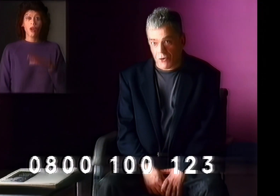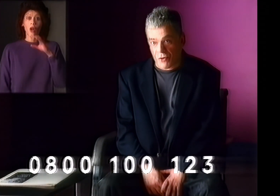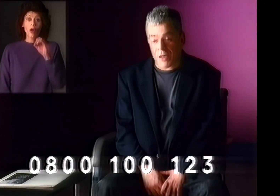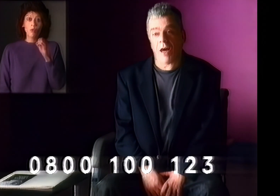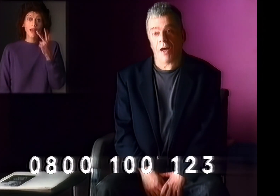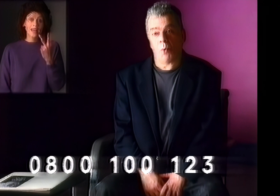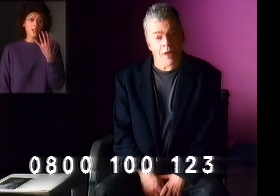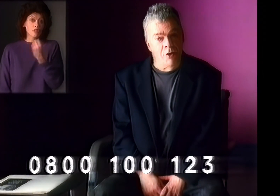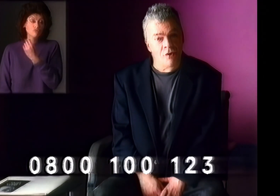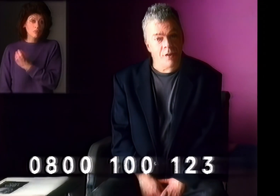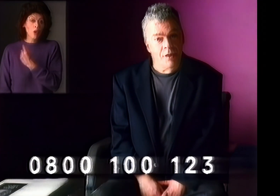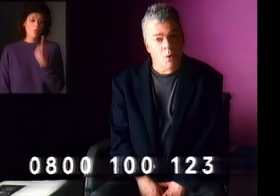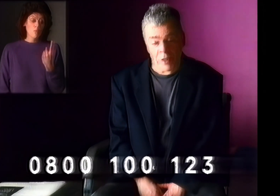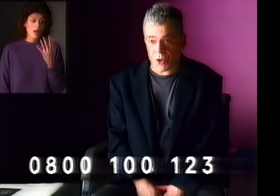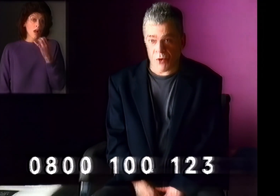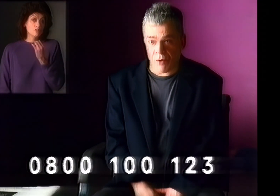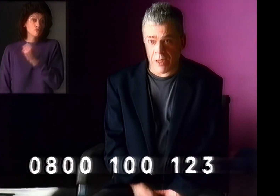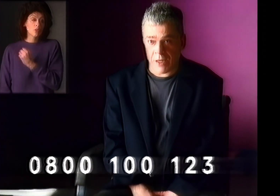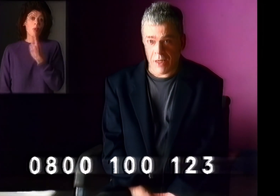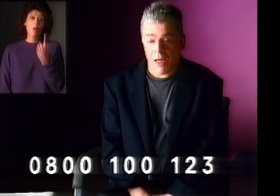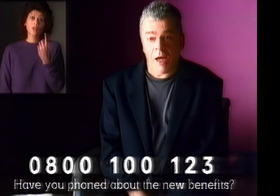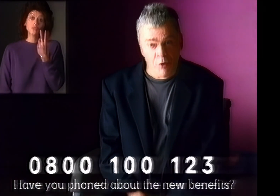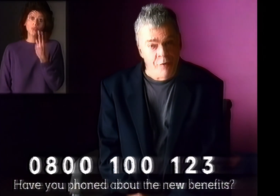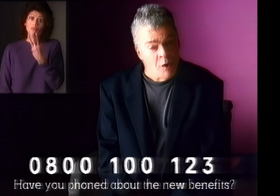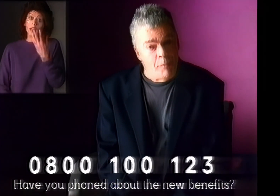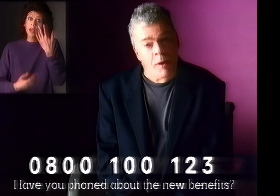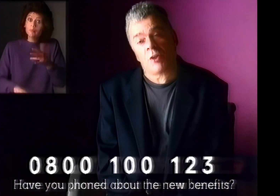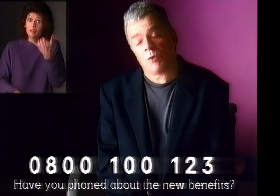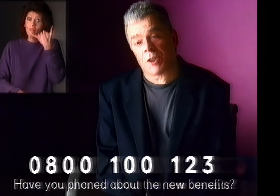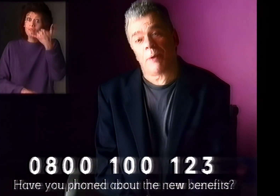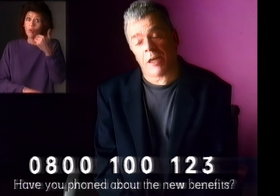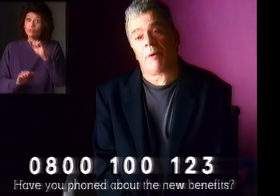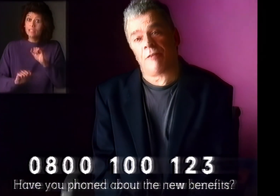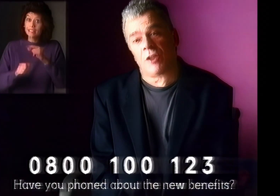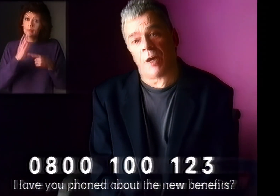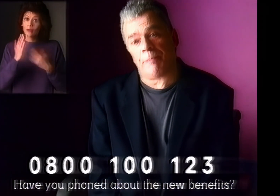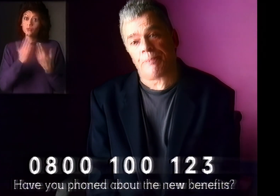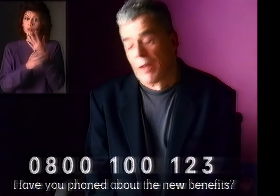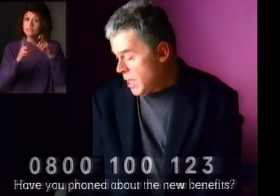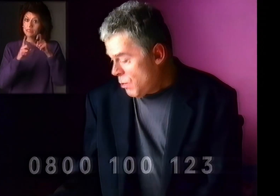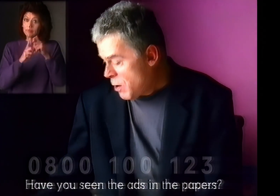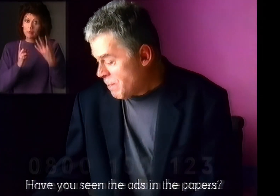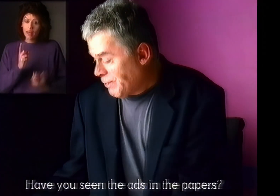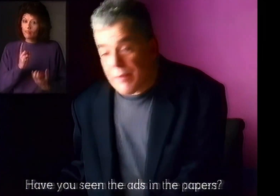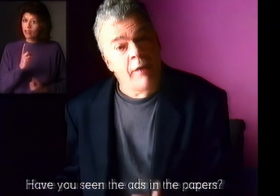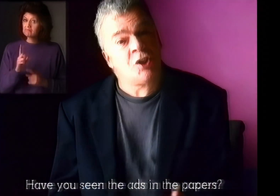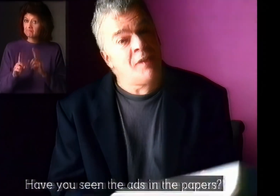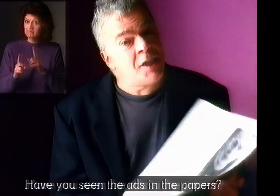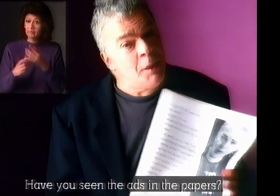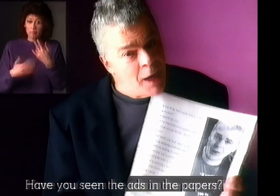0800 100 123. Have you phoned up about the new disability benefits yet? Well, have you seen the ads in the papers